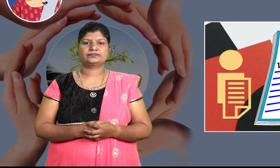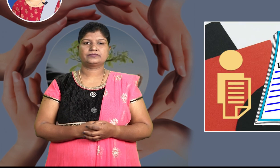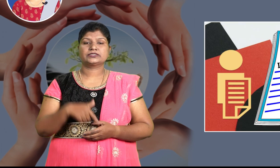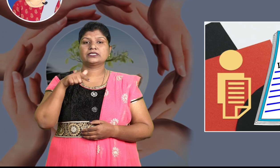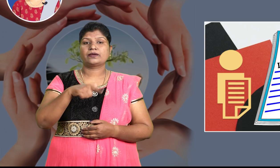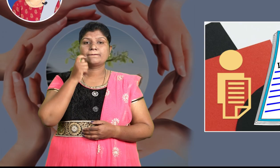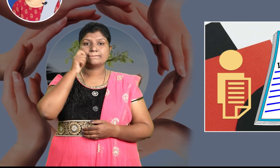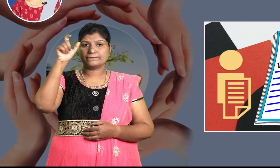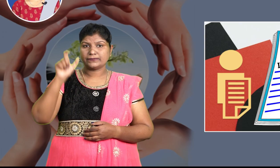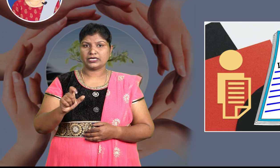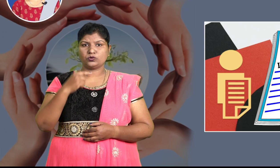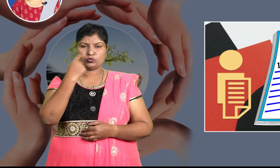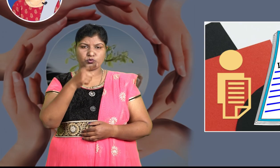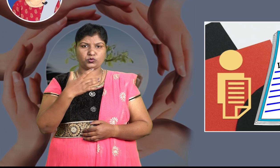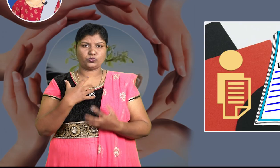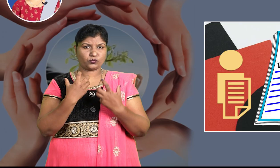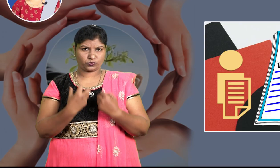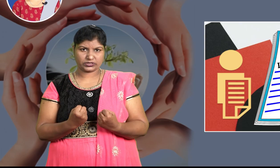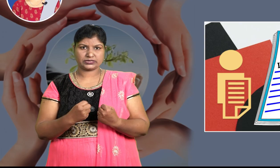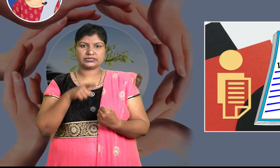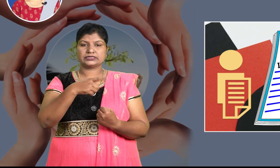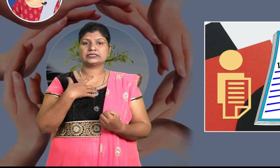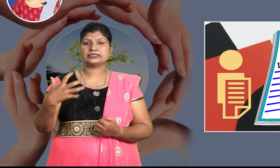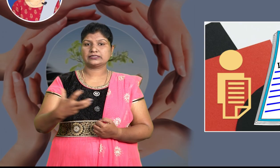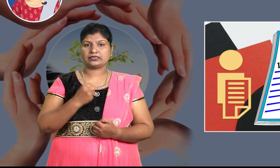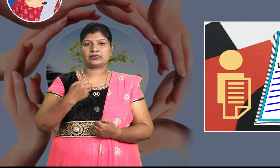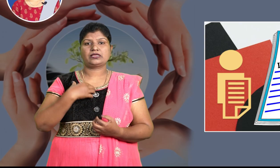The person who wishes to get the information